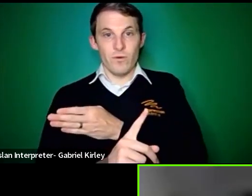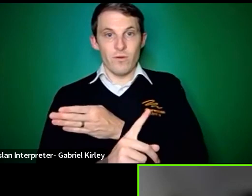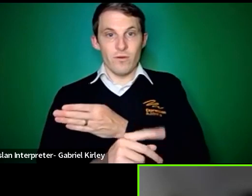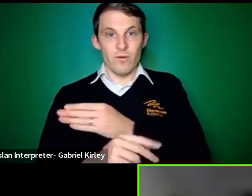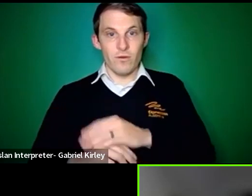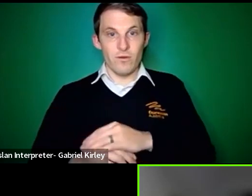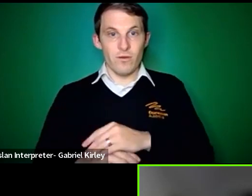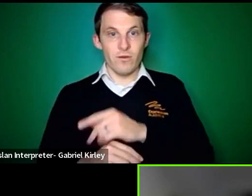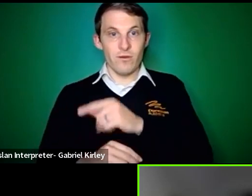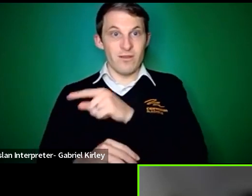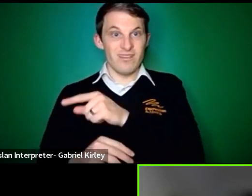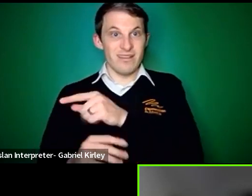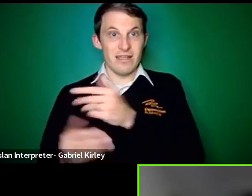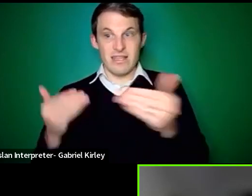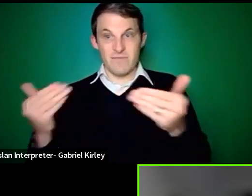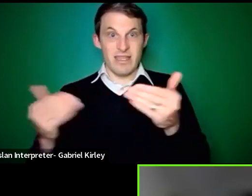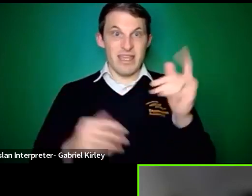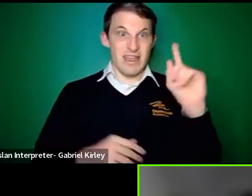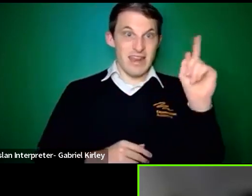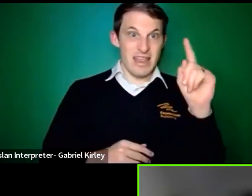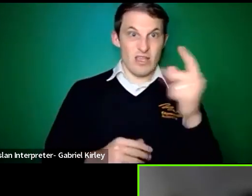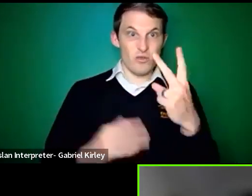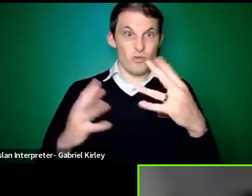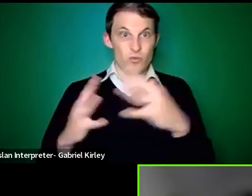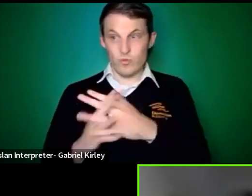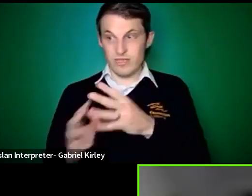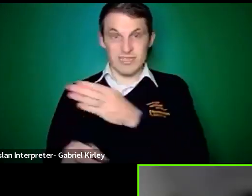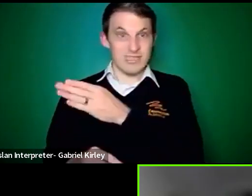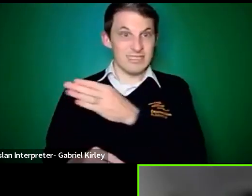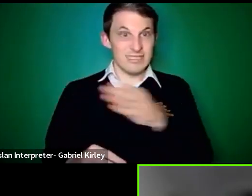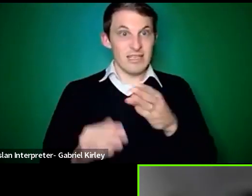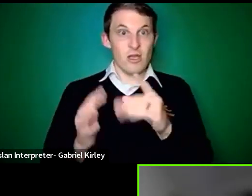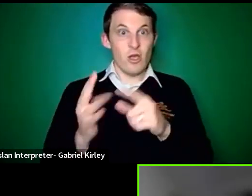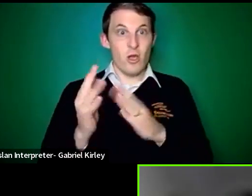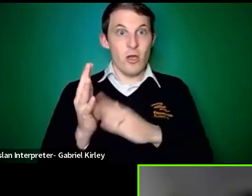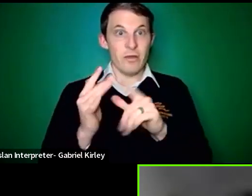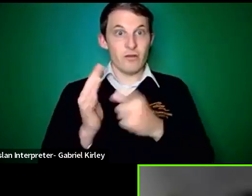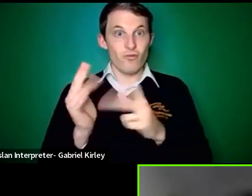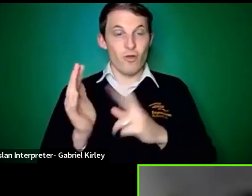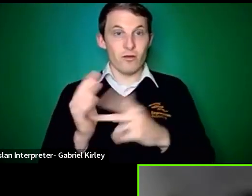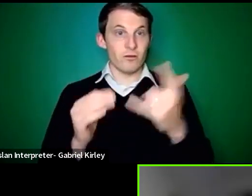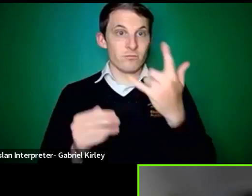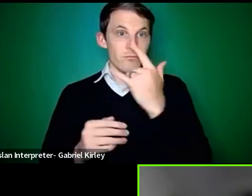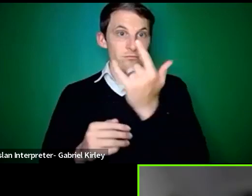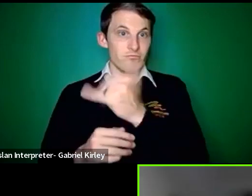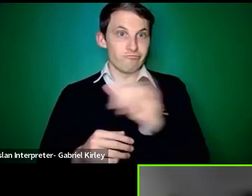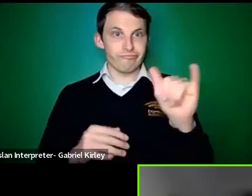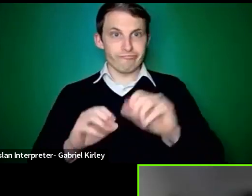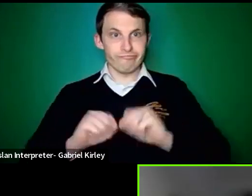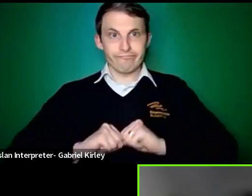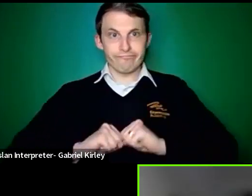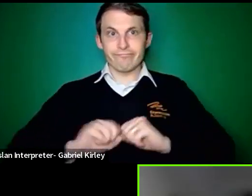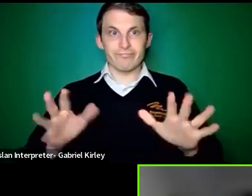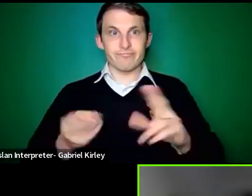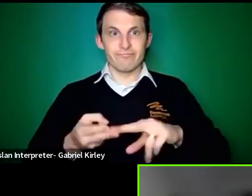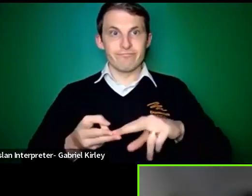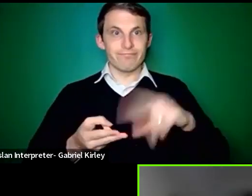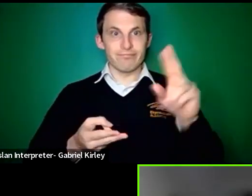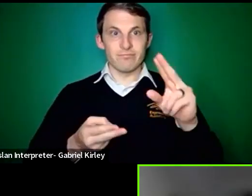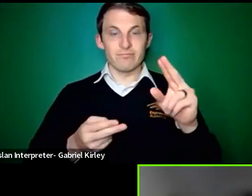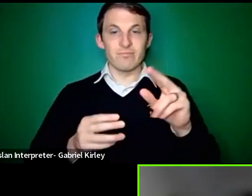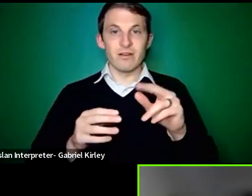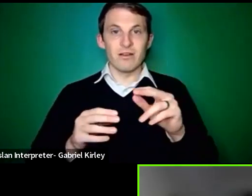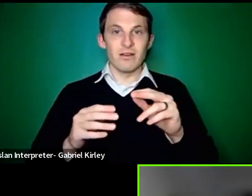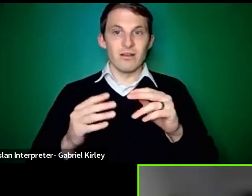the world has changed quite a bit with relation to what we know about Omicron, what we know as a state, how we've responded, what that's meant for our state.